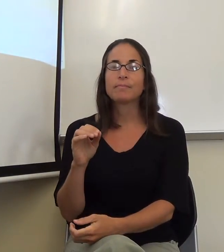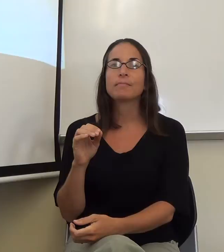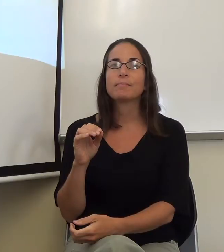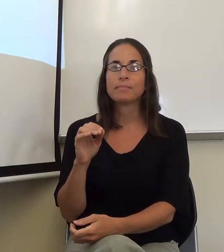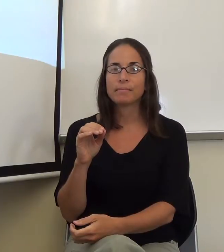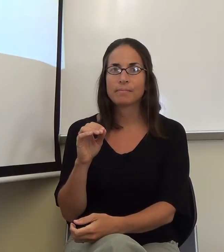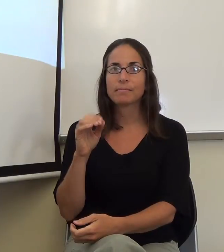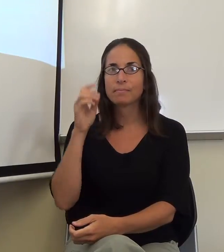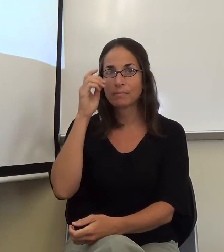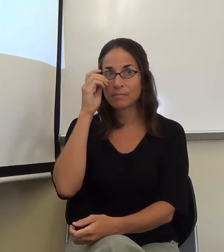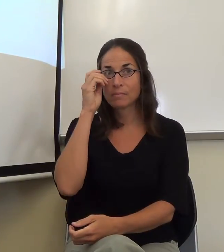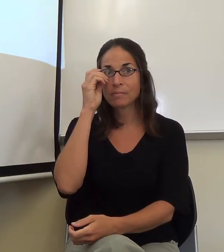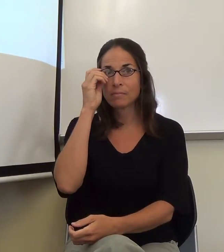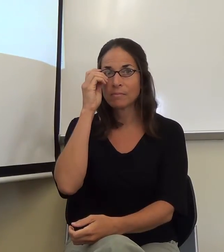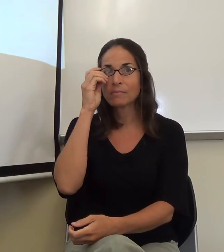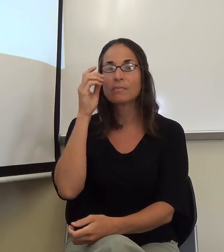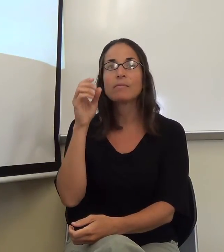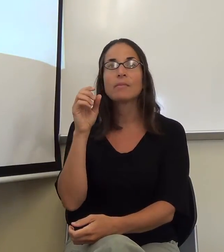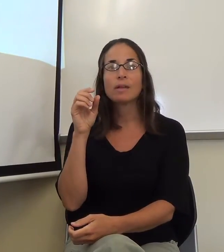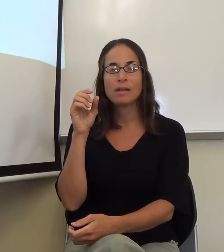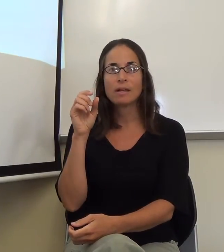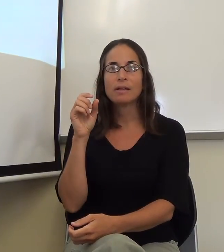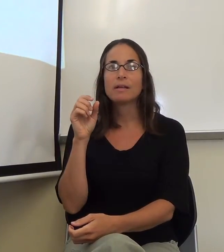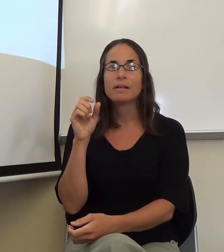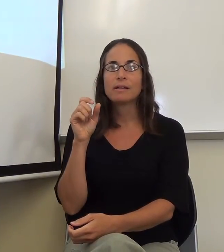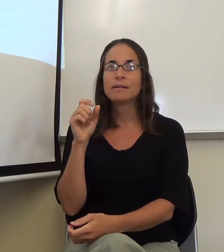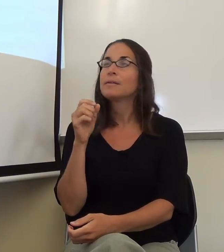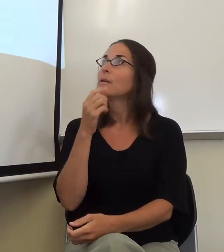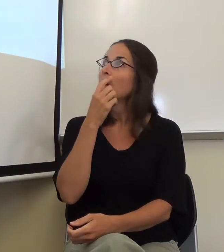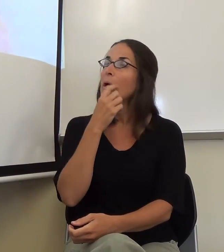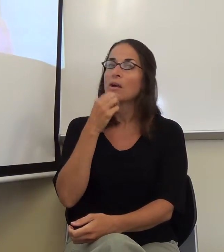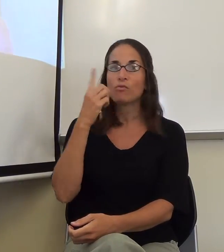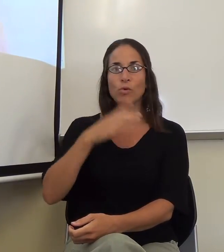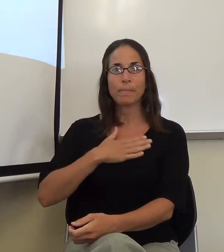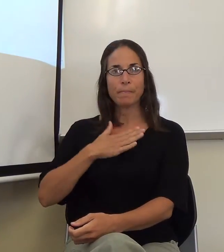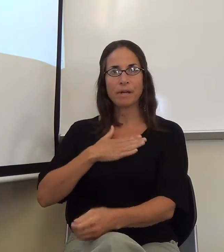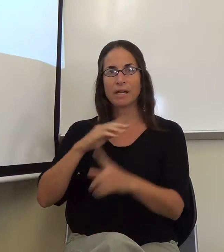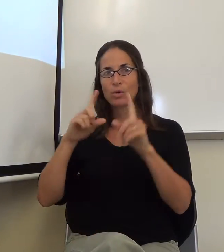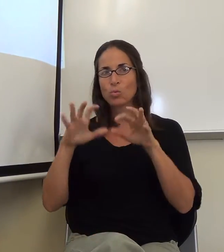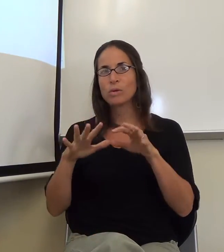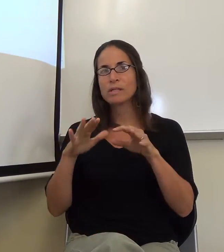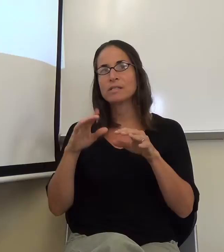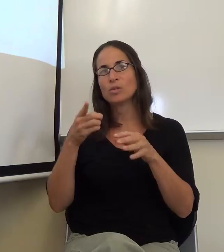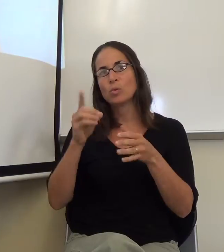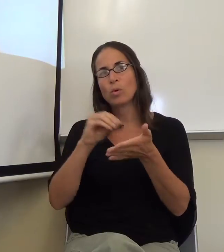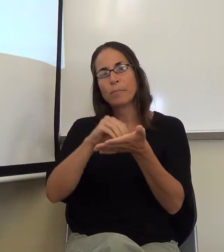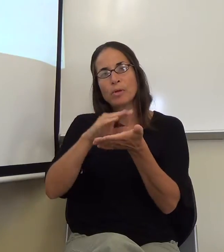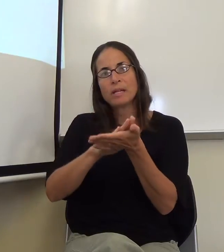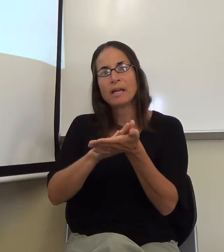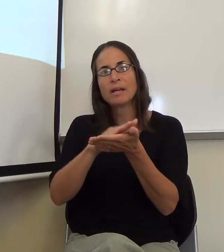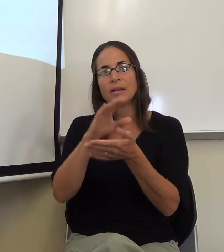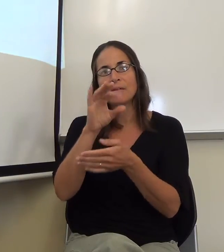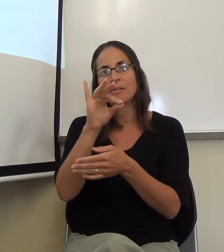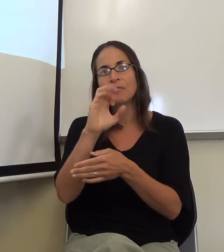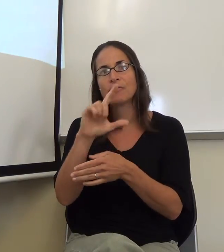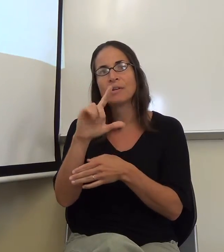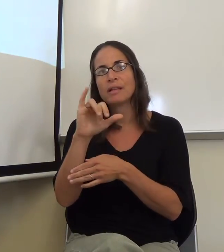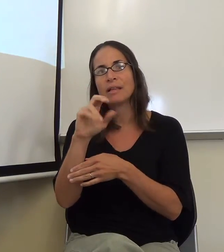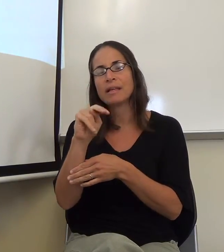asking you to fill in the blank, I want you to, I mean, this would also be